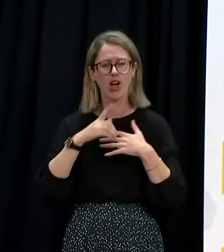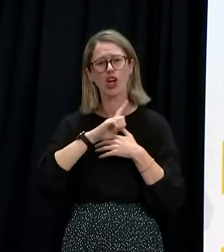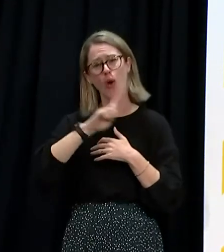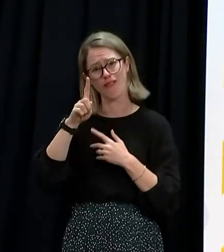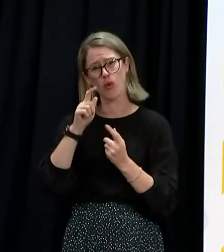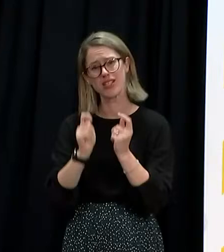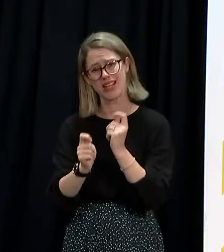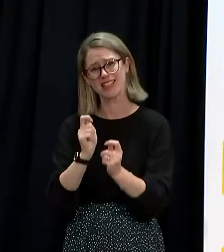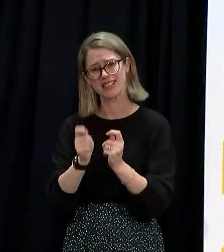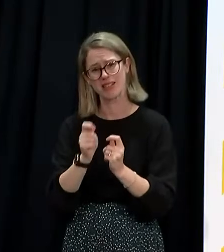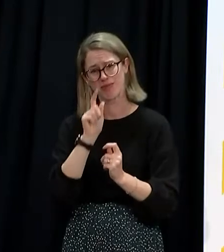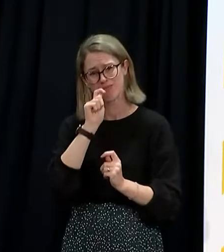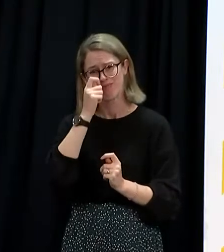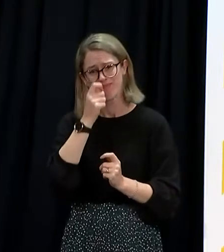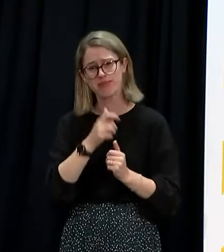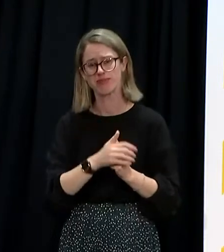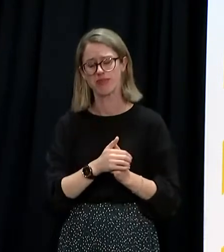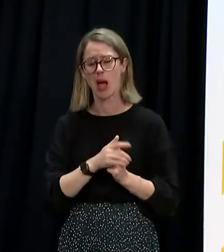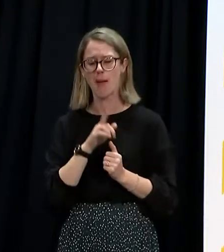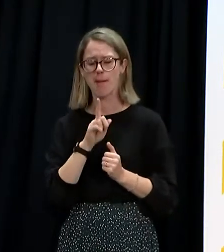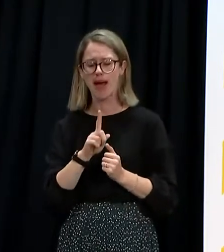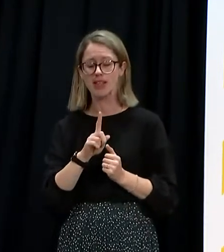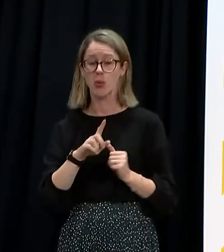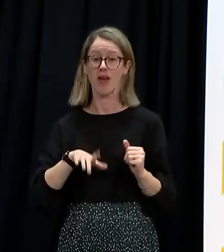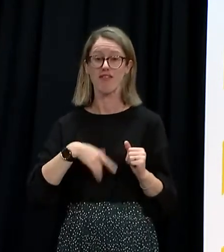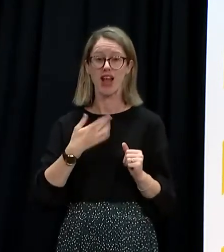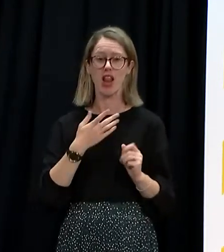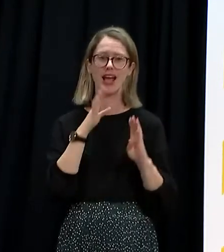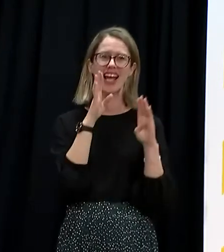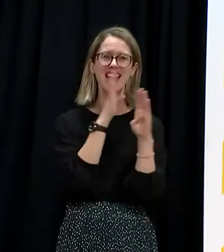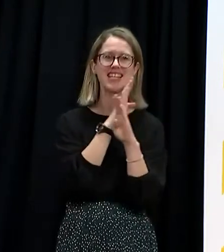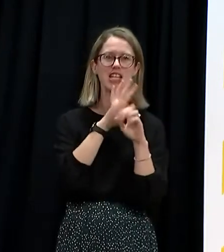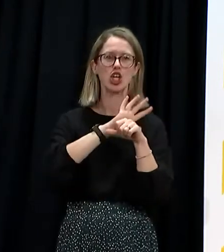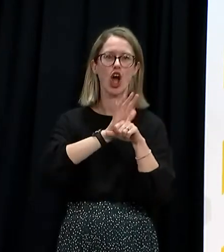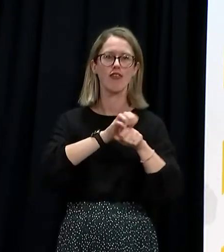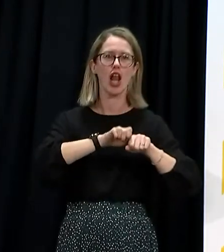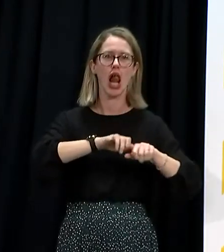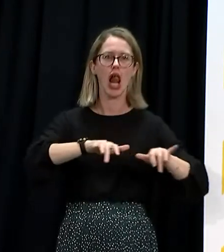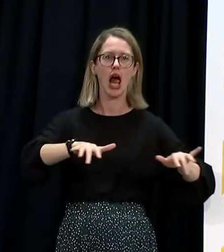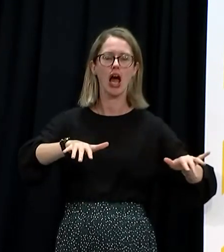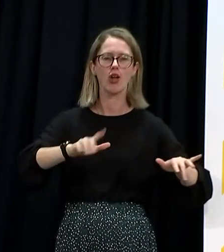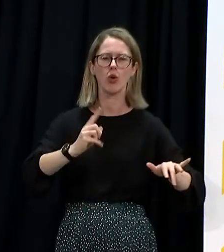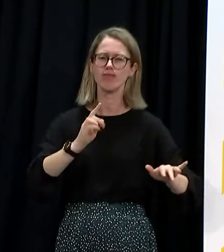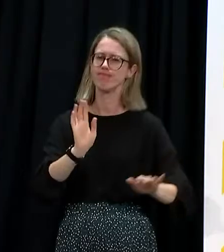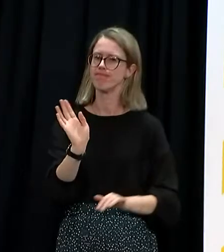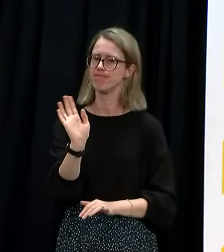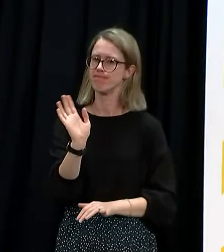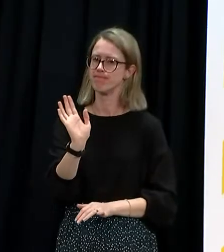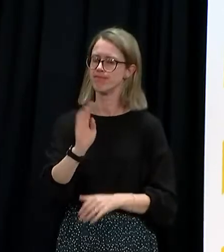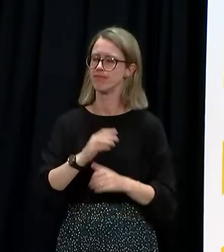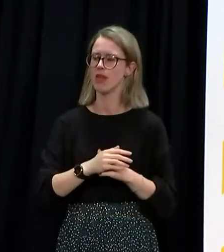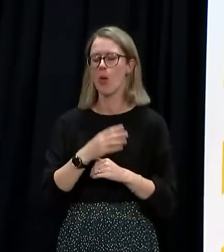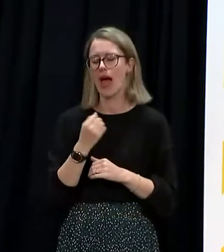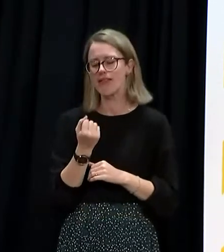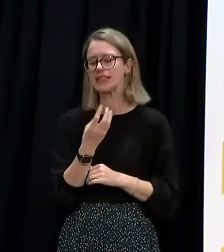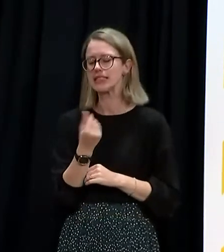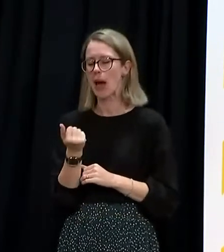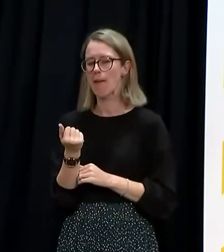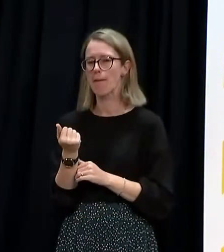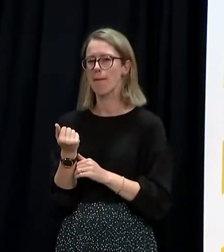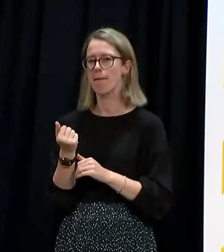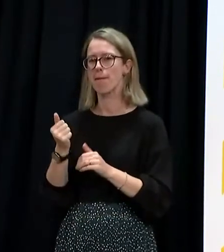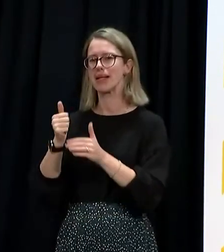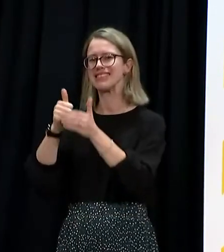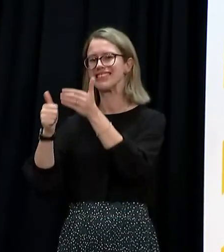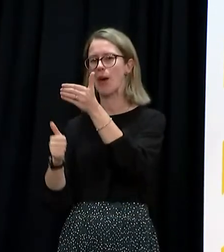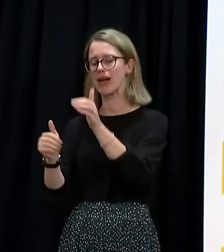view that we have widespread, undetected transmission going on across Auckland. We do have a few clusters where we